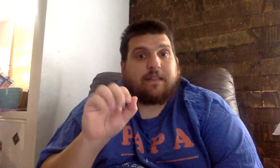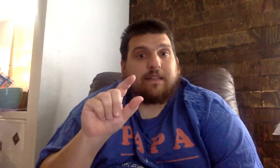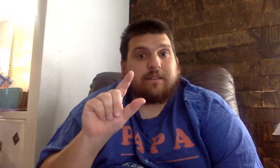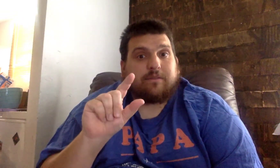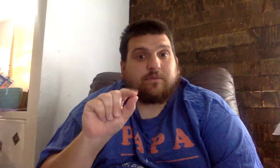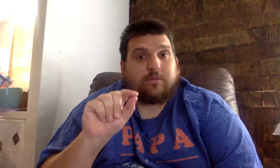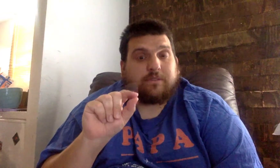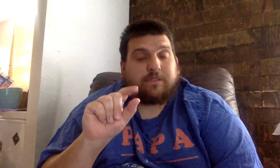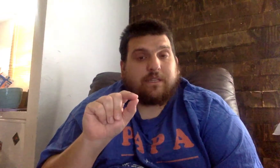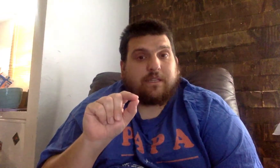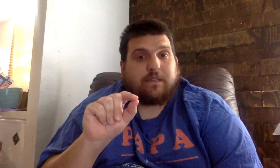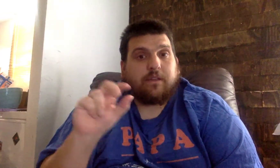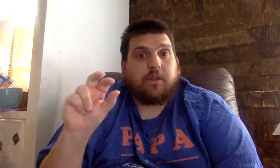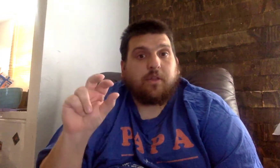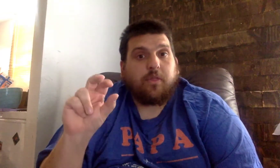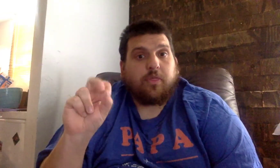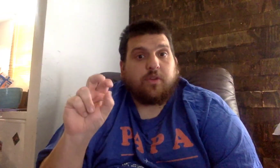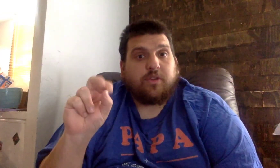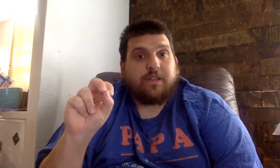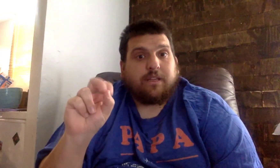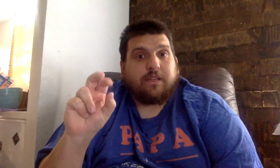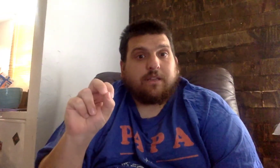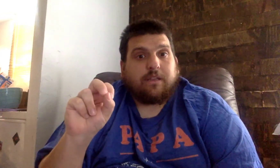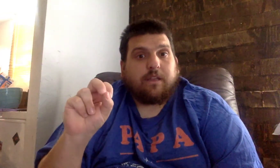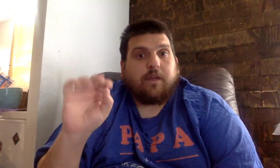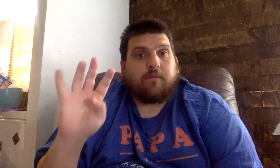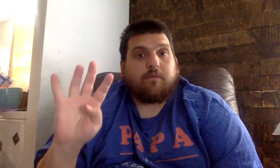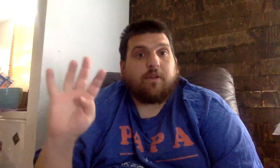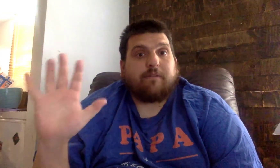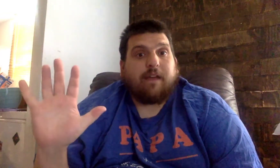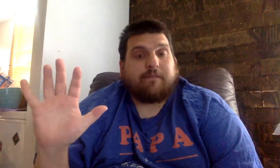19, 20, 30, 45.